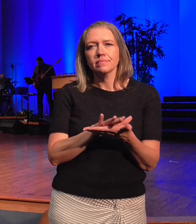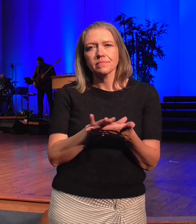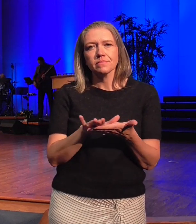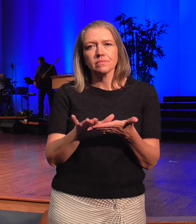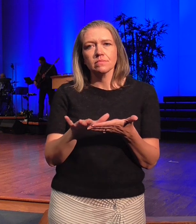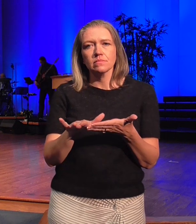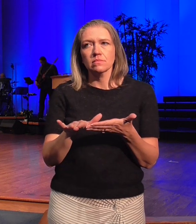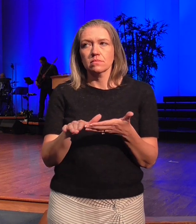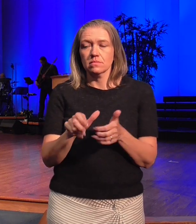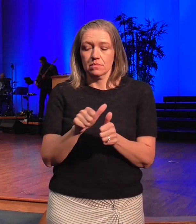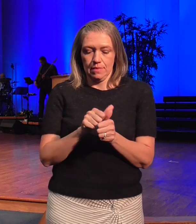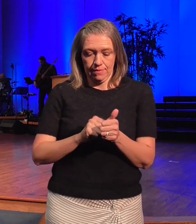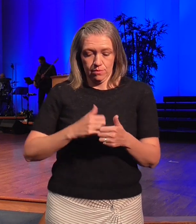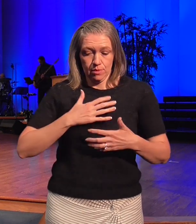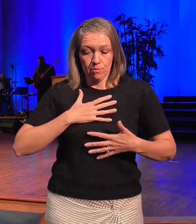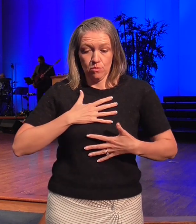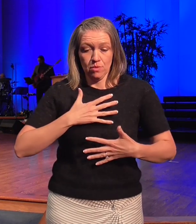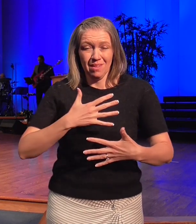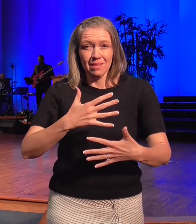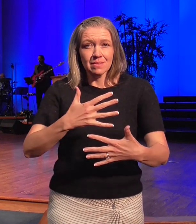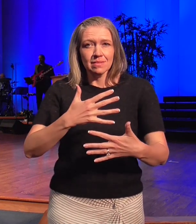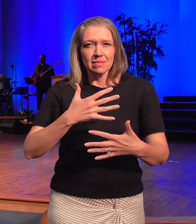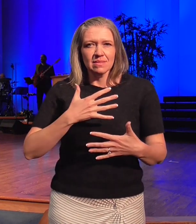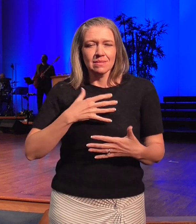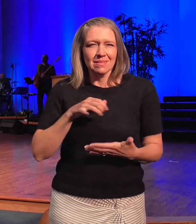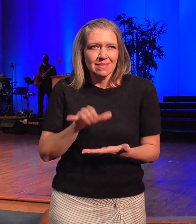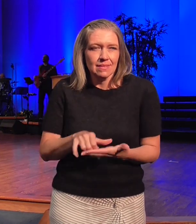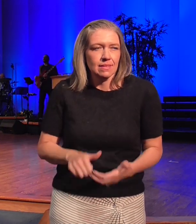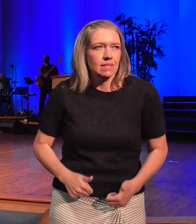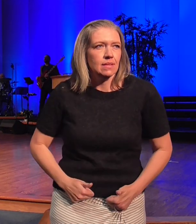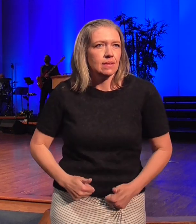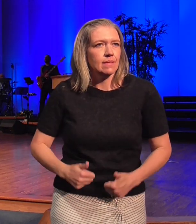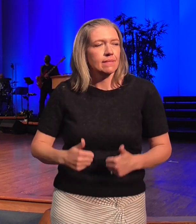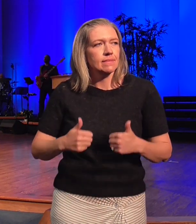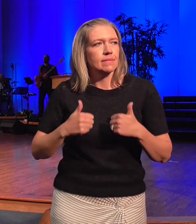Every breath is life.